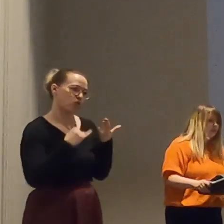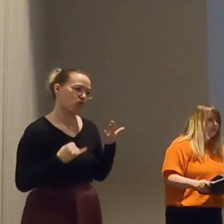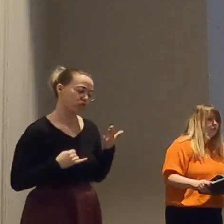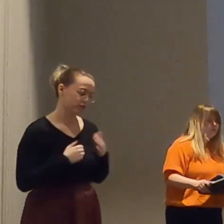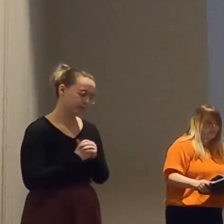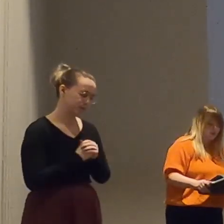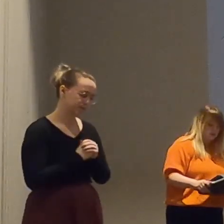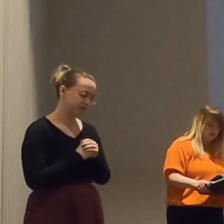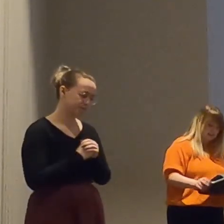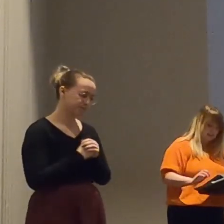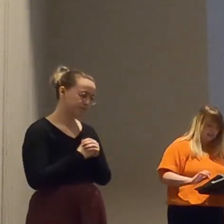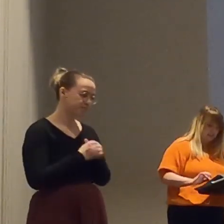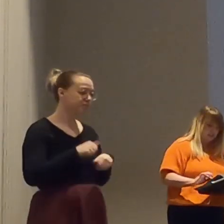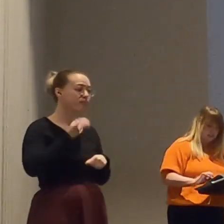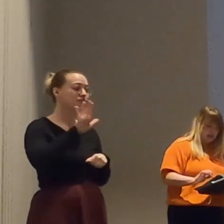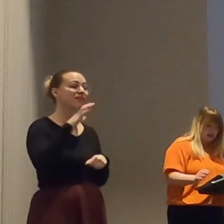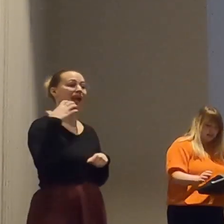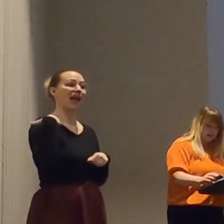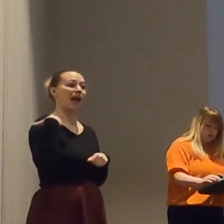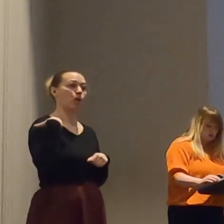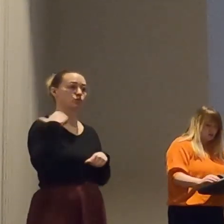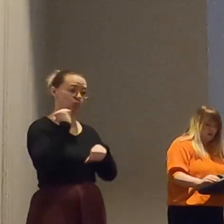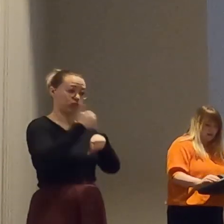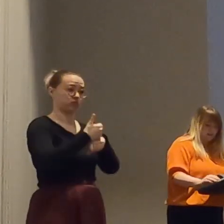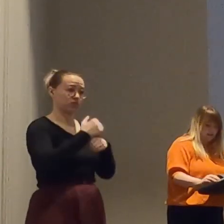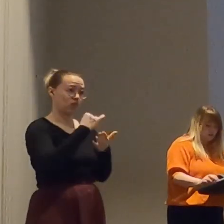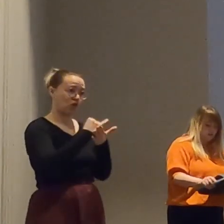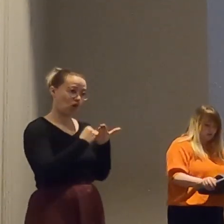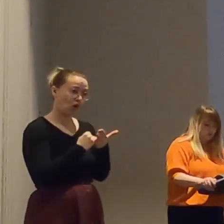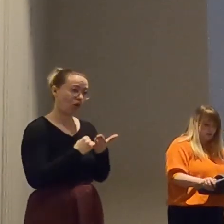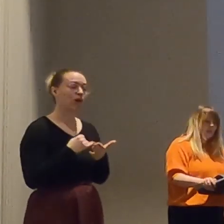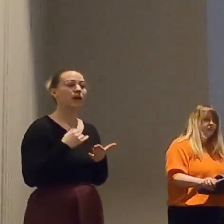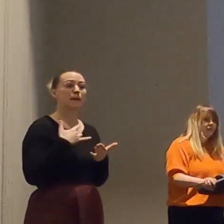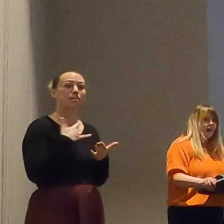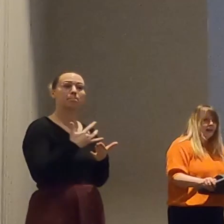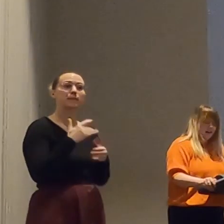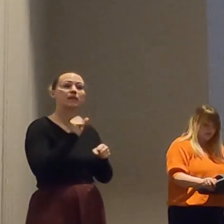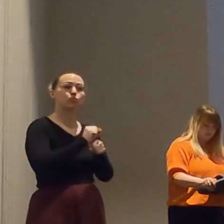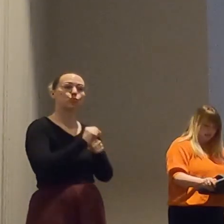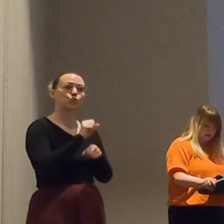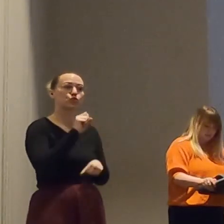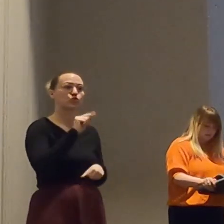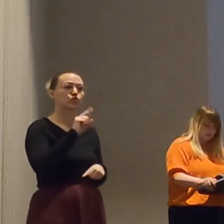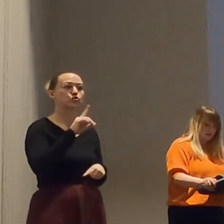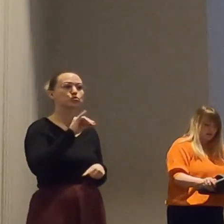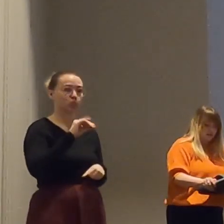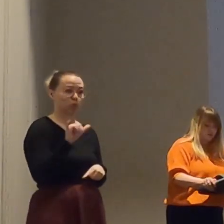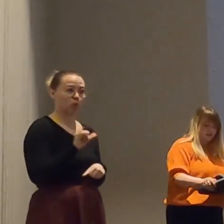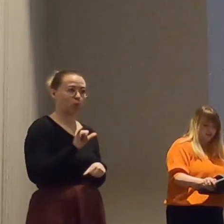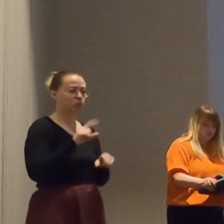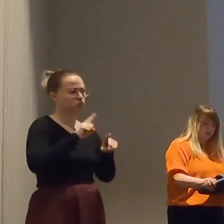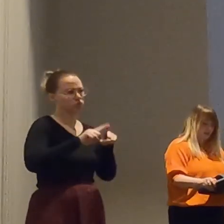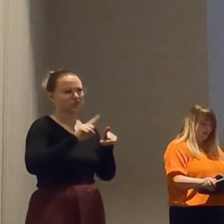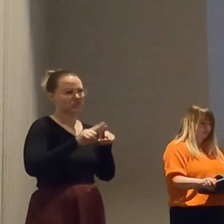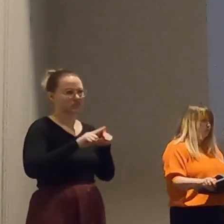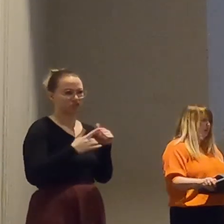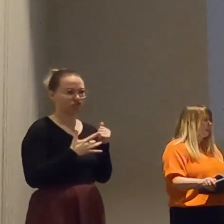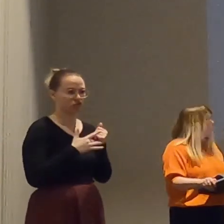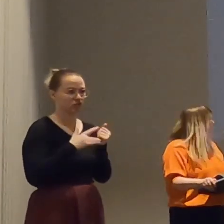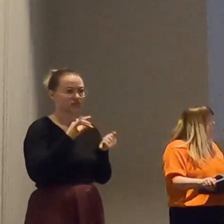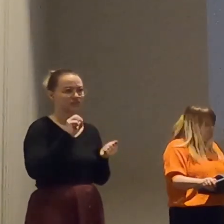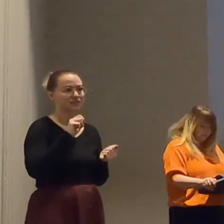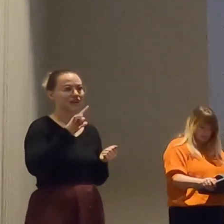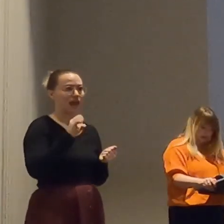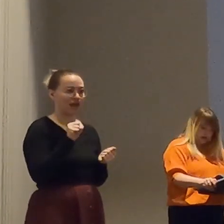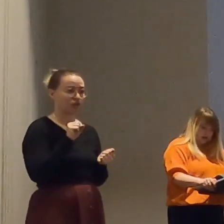So in addition to his outdoor installations, Guyton also practices studio work in a variety of mediums. This work is a print titled Straight